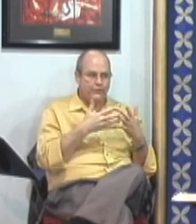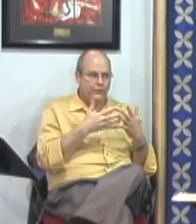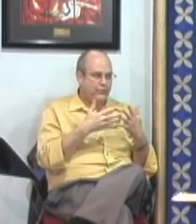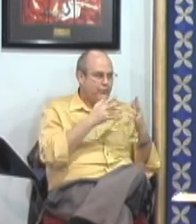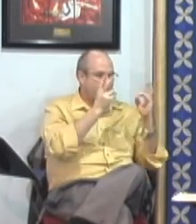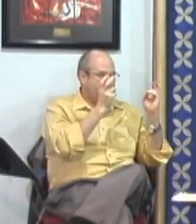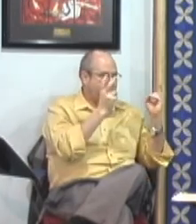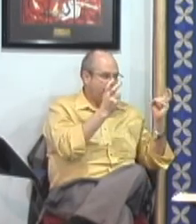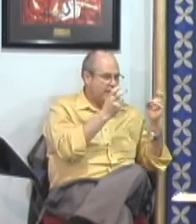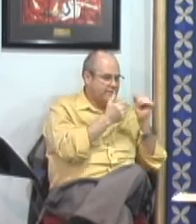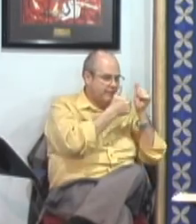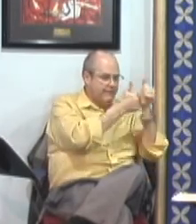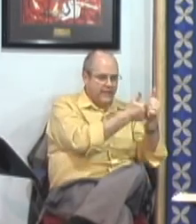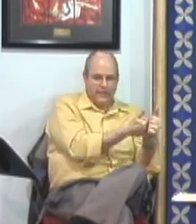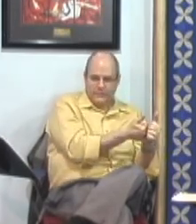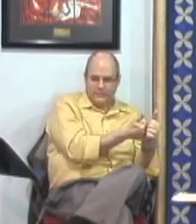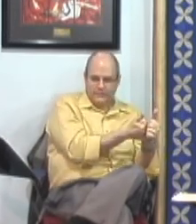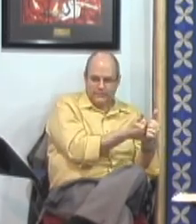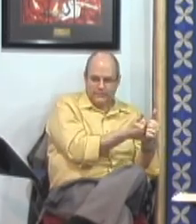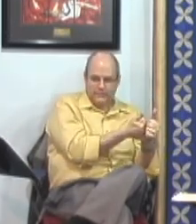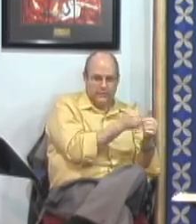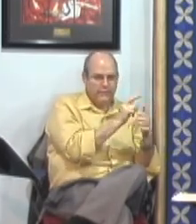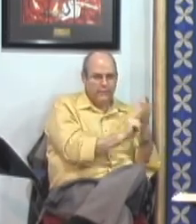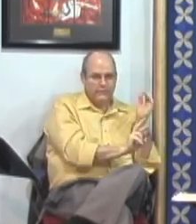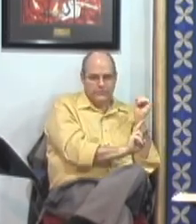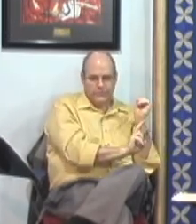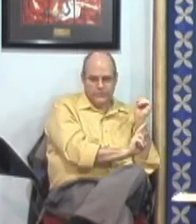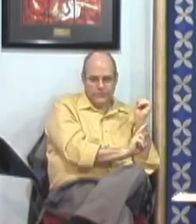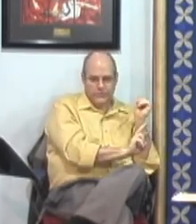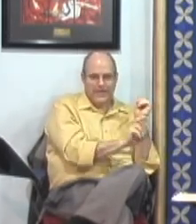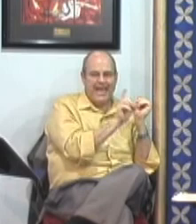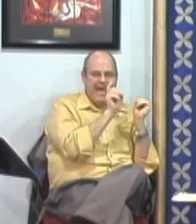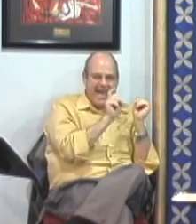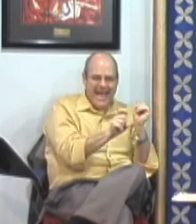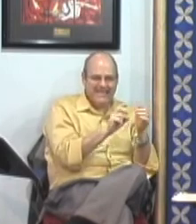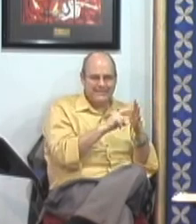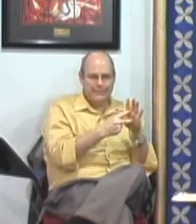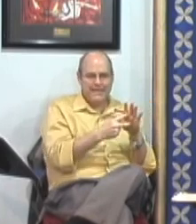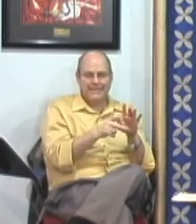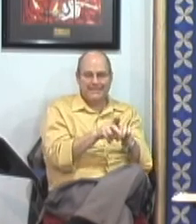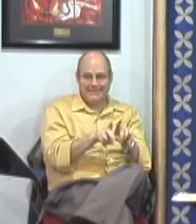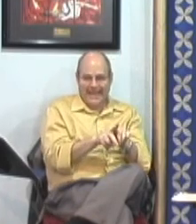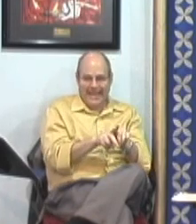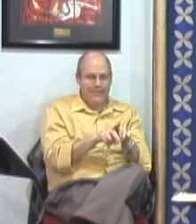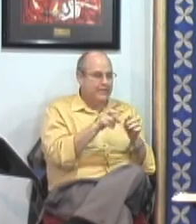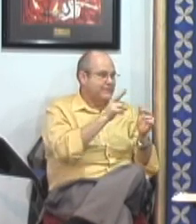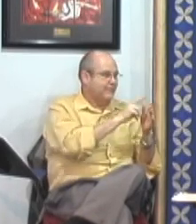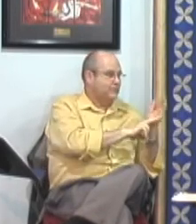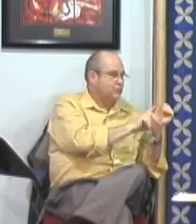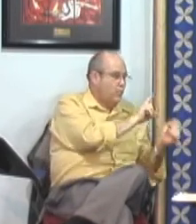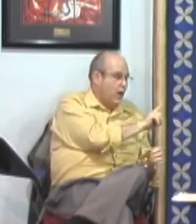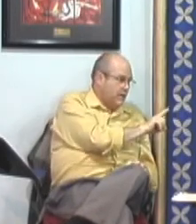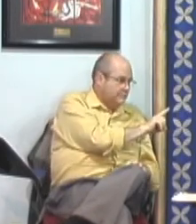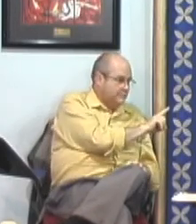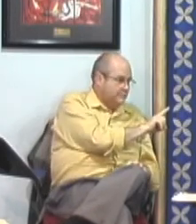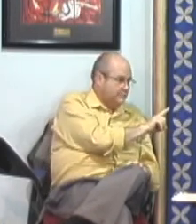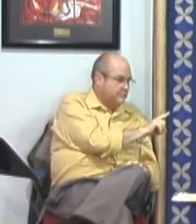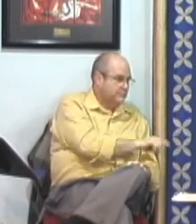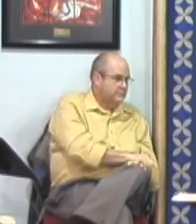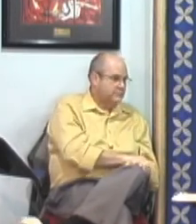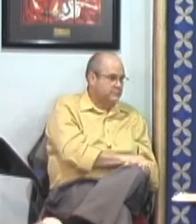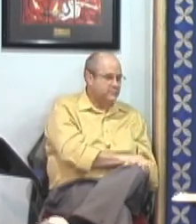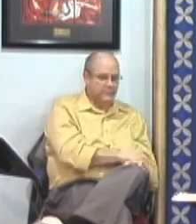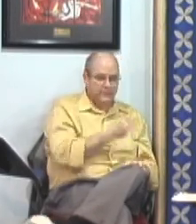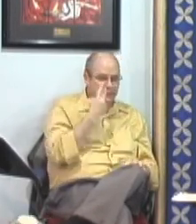the phrase following in verse 2 must mean the same thing as what it meant in verse, what something meant in verse